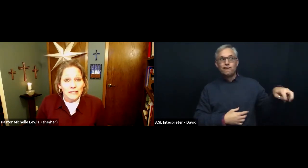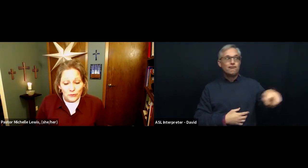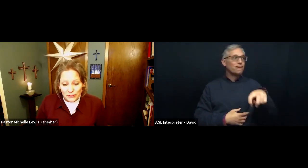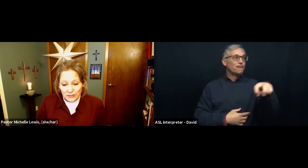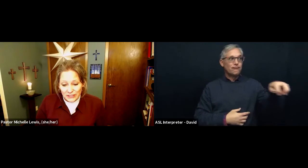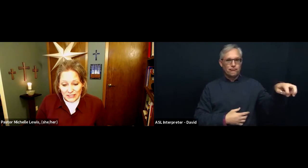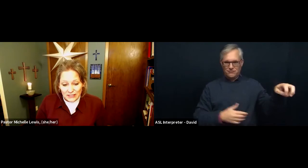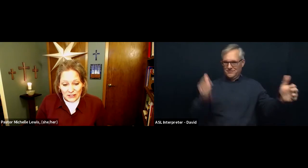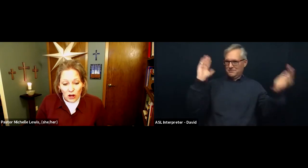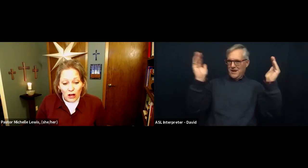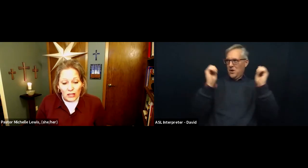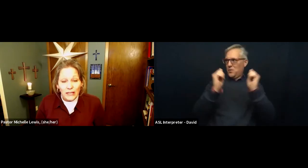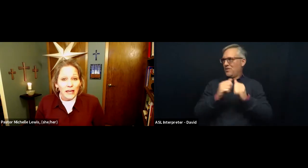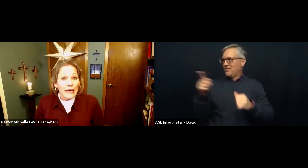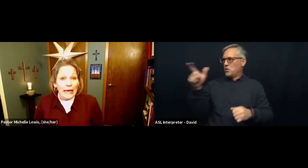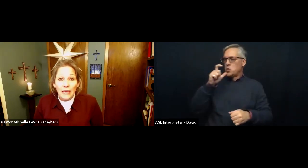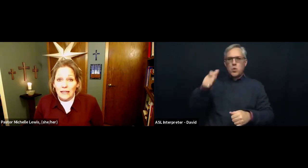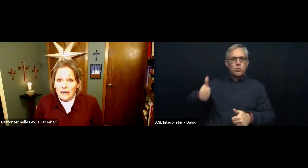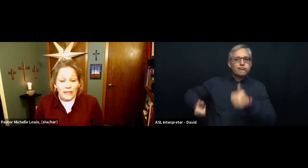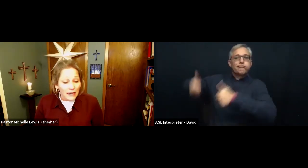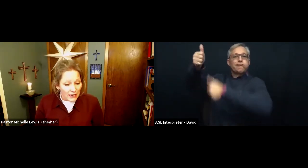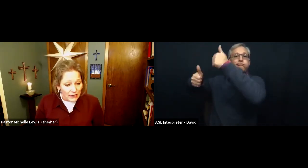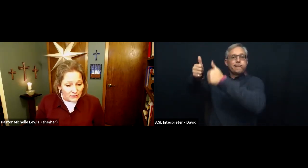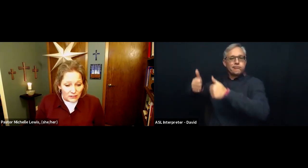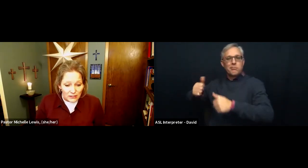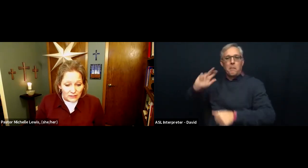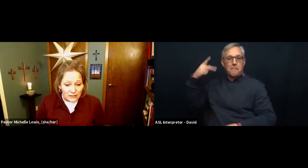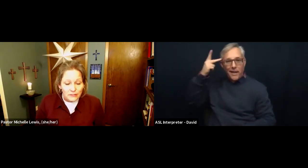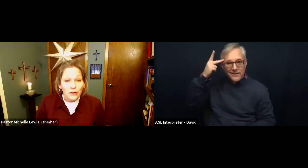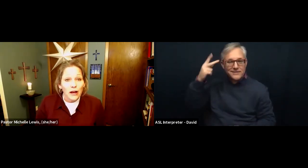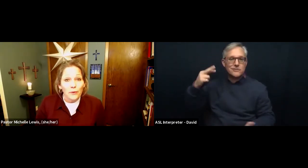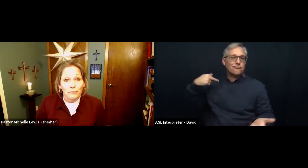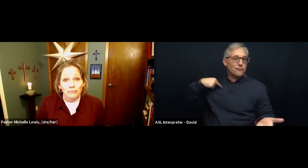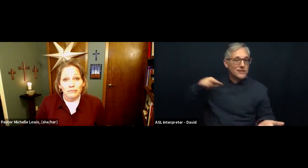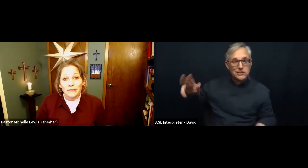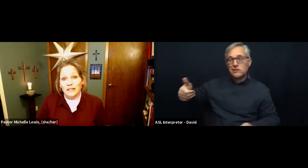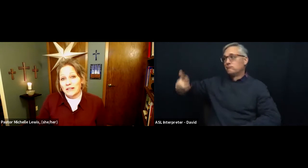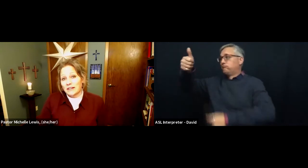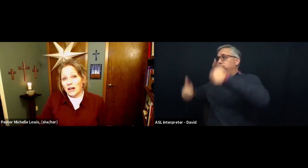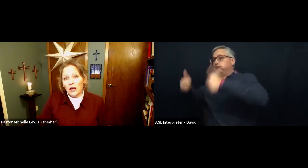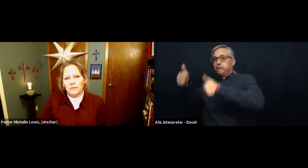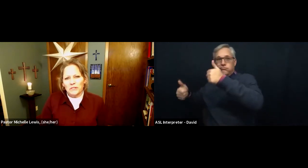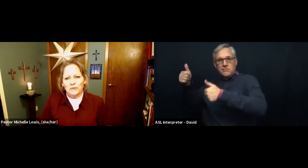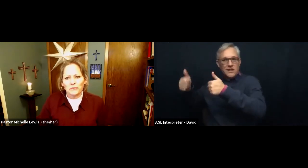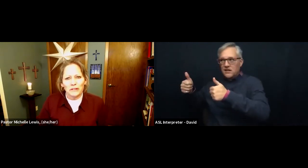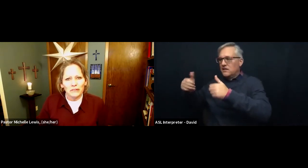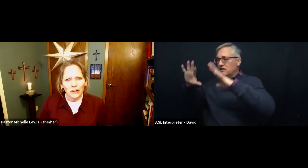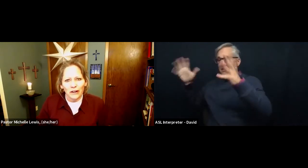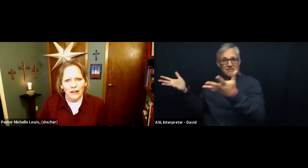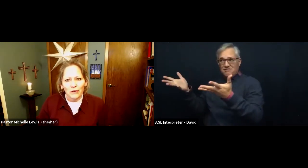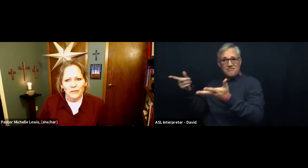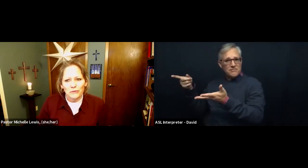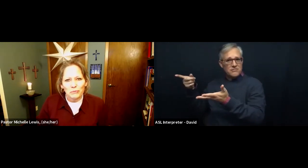John is in the wilderness calling any and all to come. Come to the